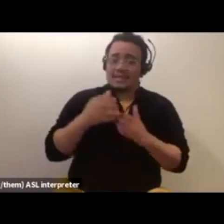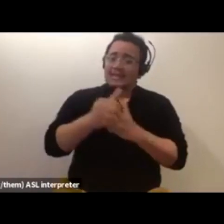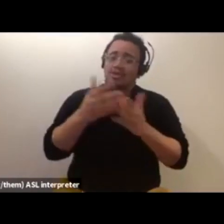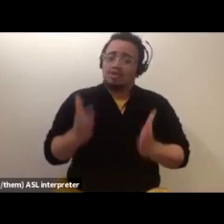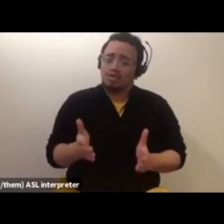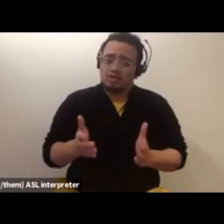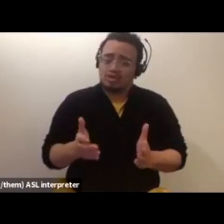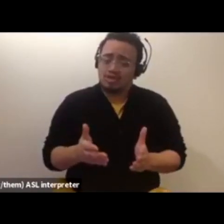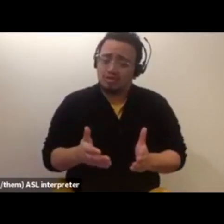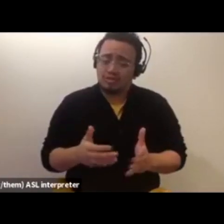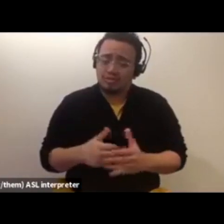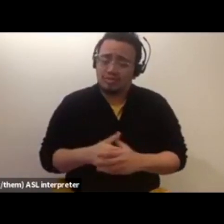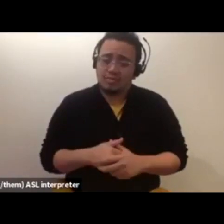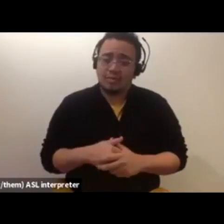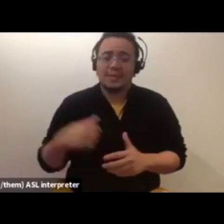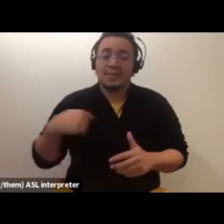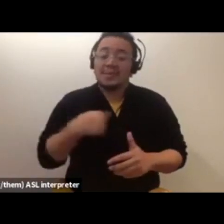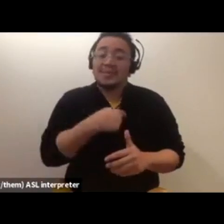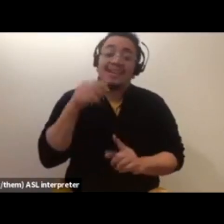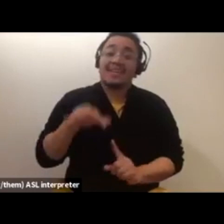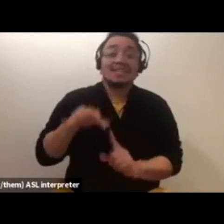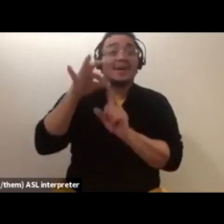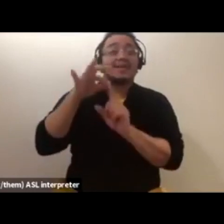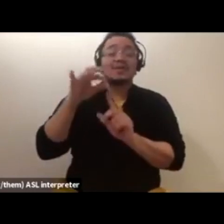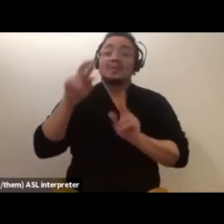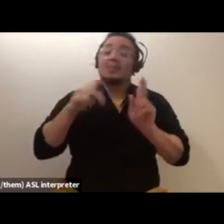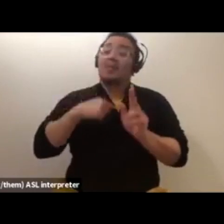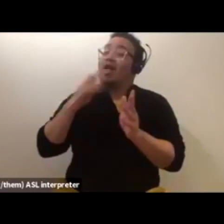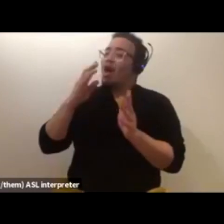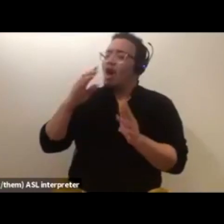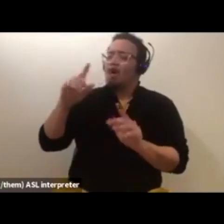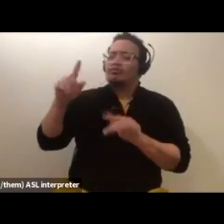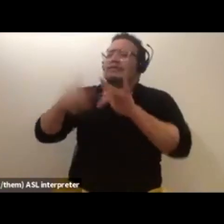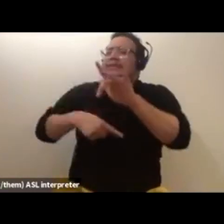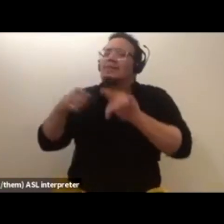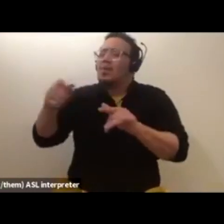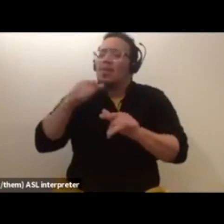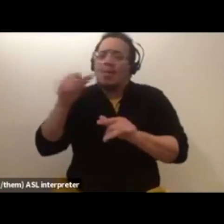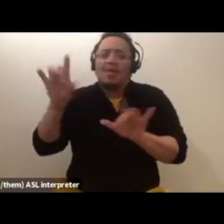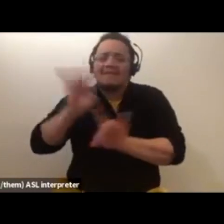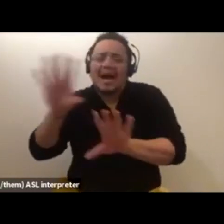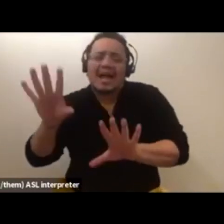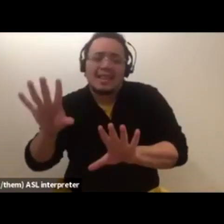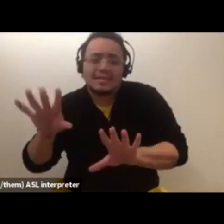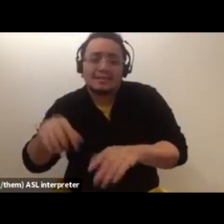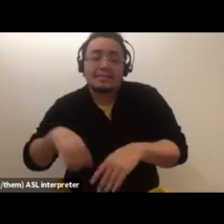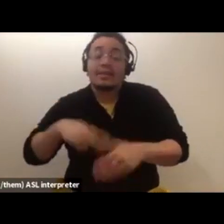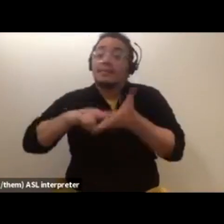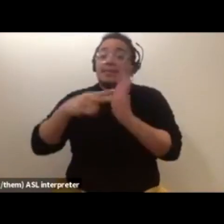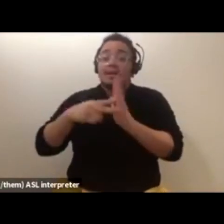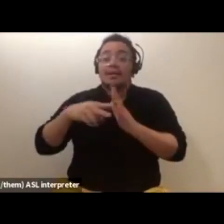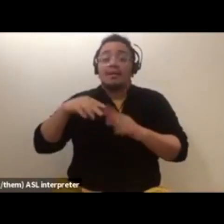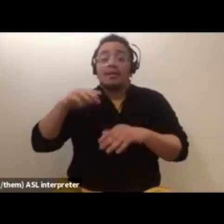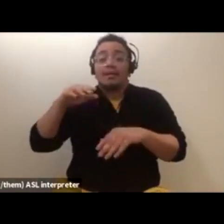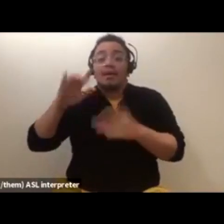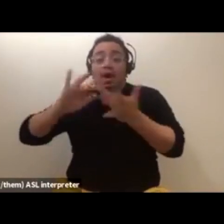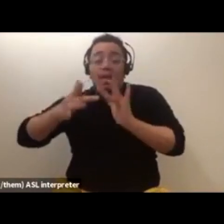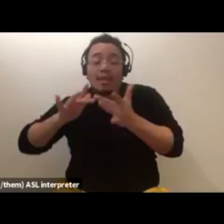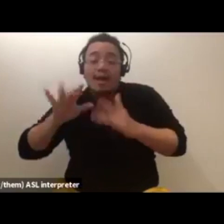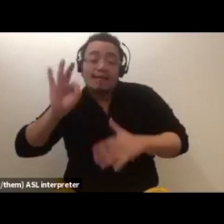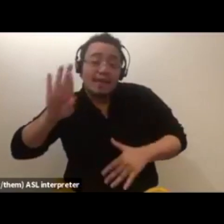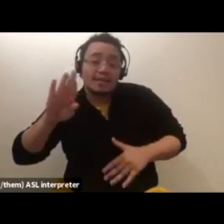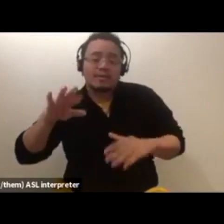exempt from any form of violence, whether that's coming on our Facebook and harassing and trolling us, or us actually, you